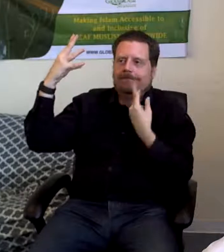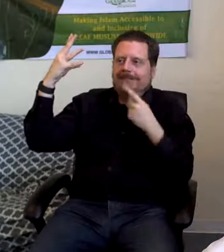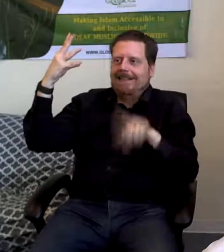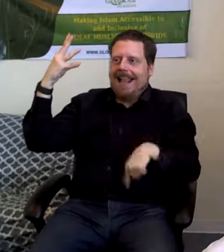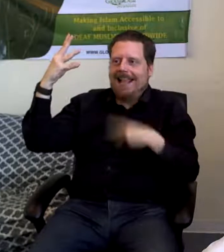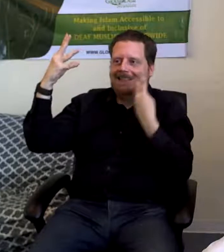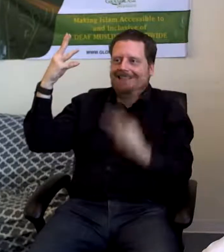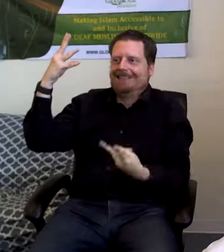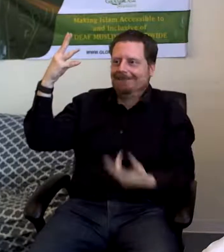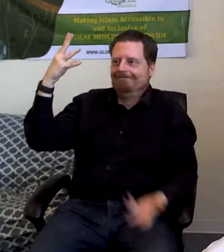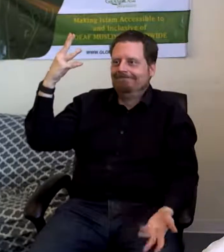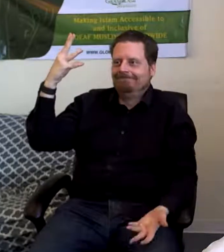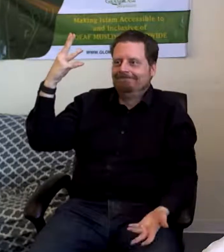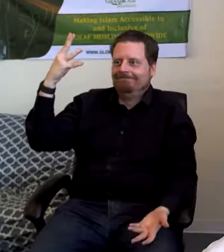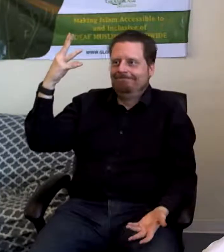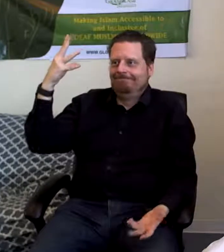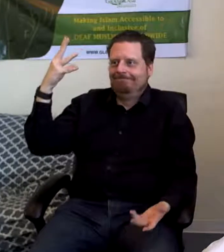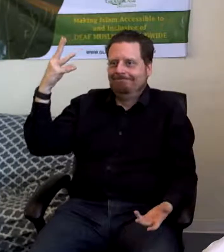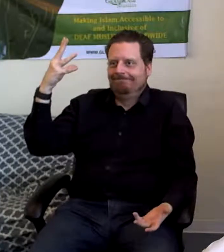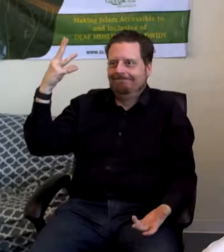see.